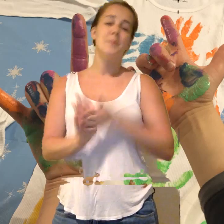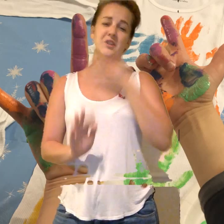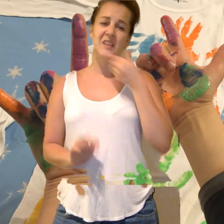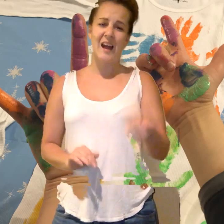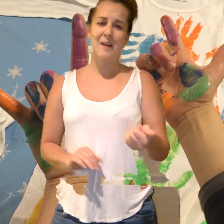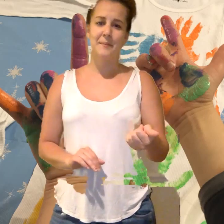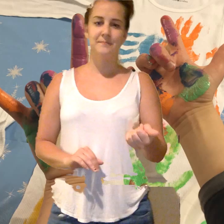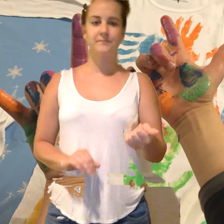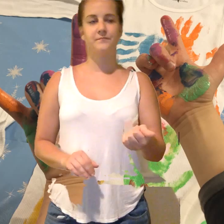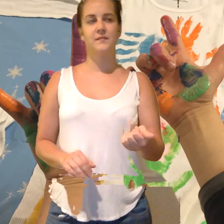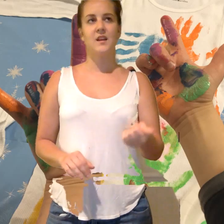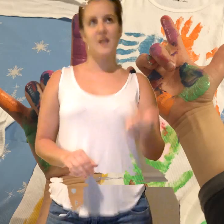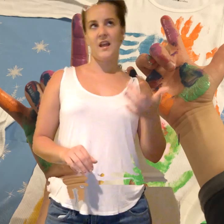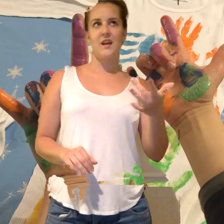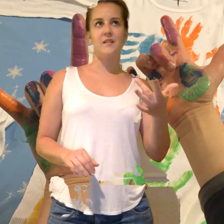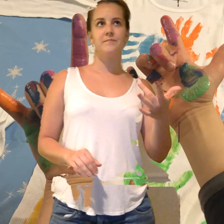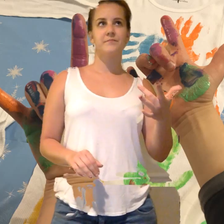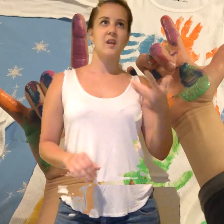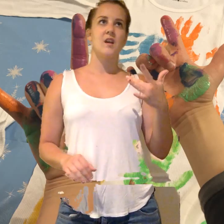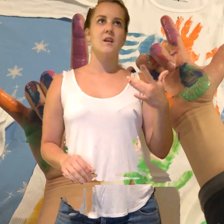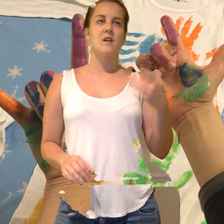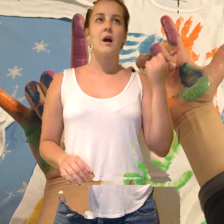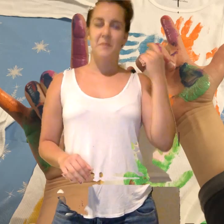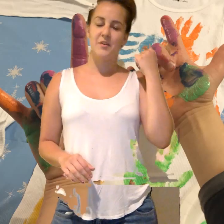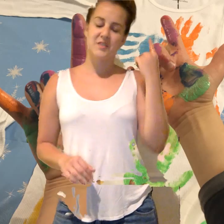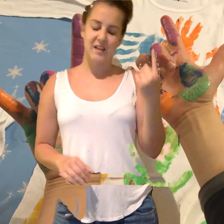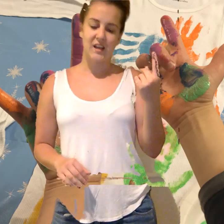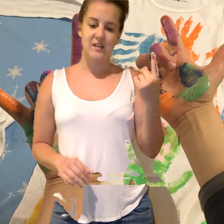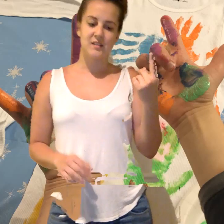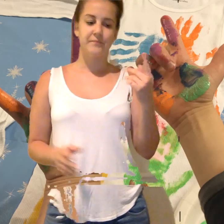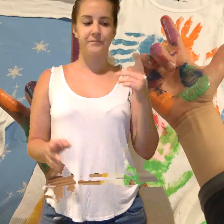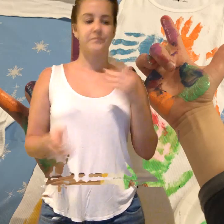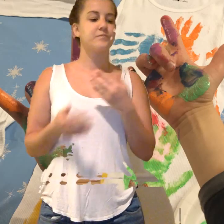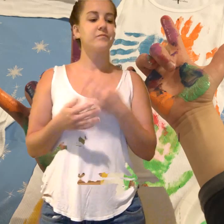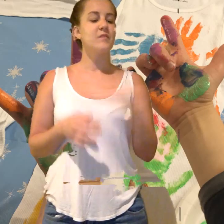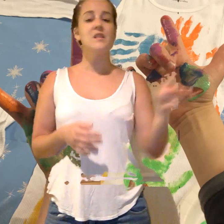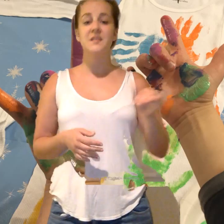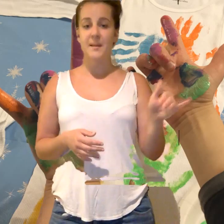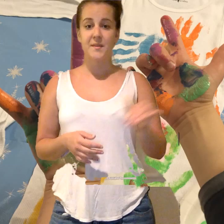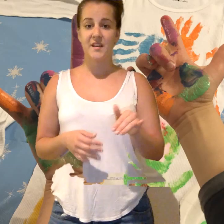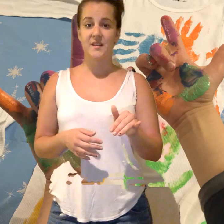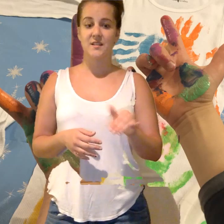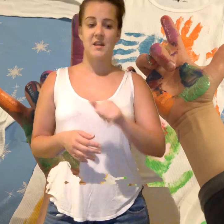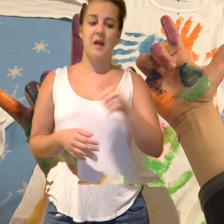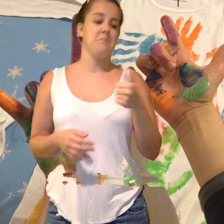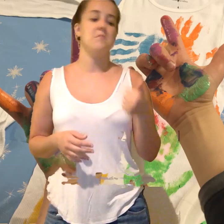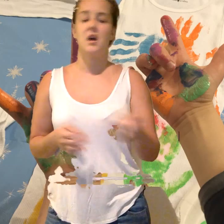bridge the gap and help them understand the same things that